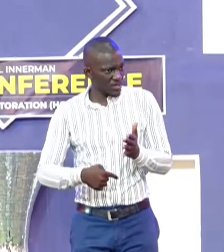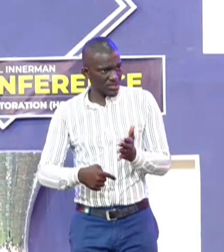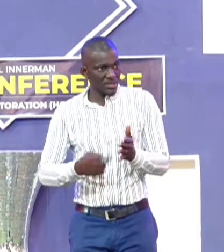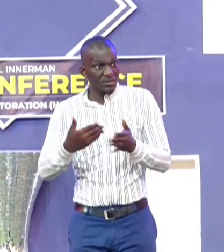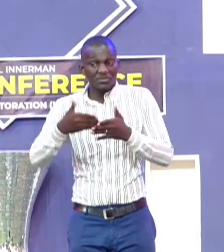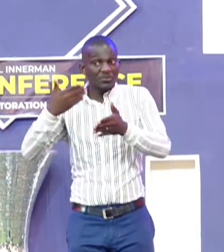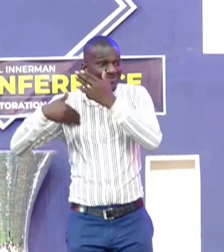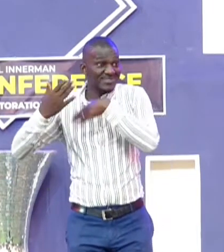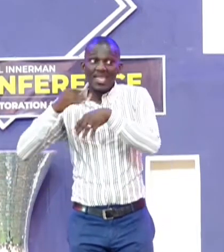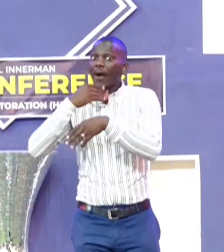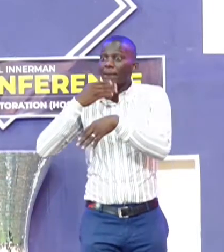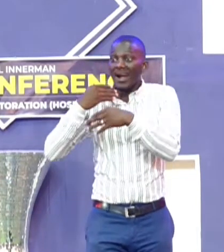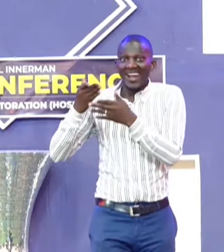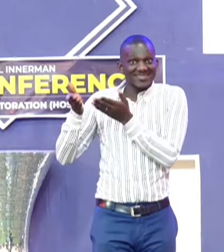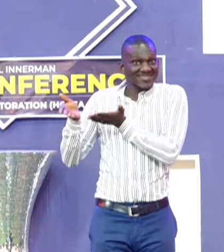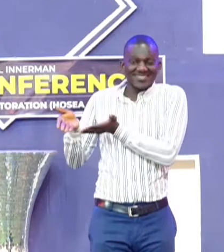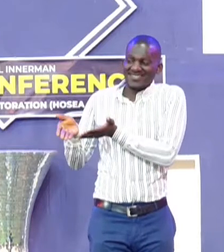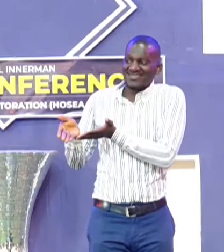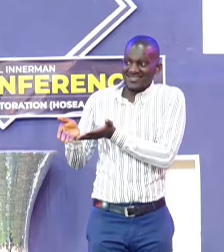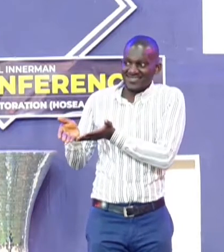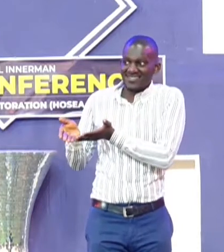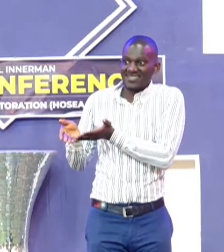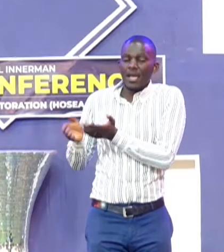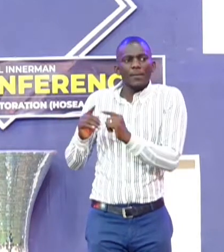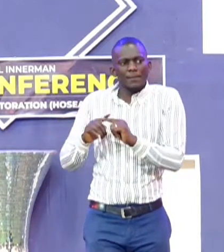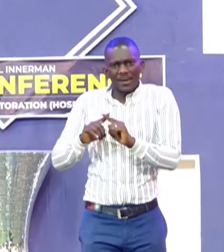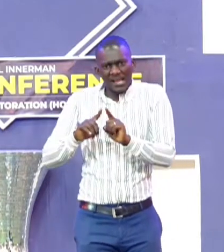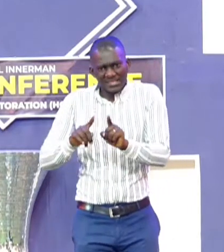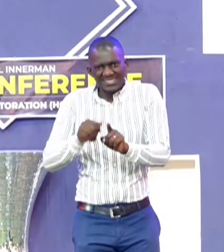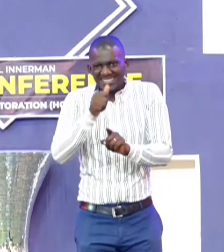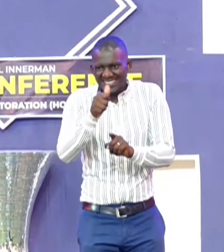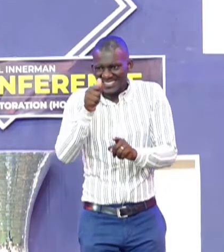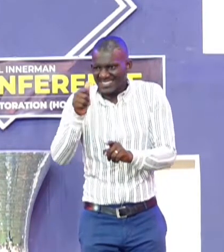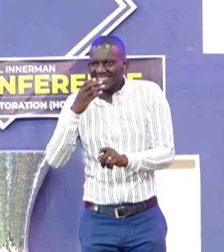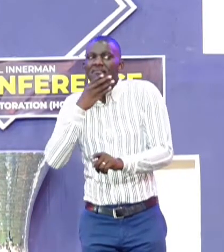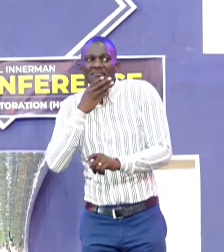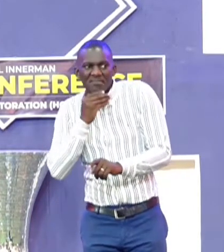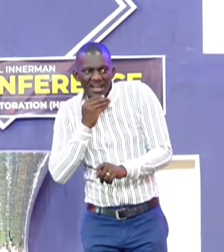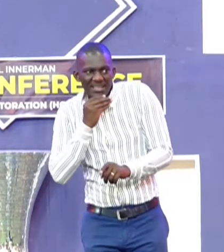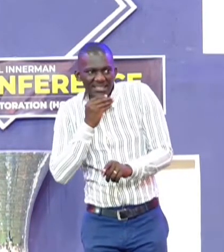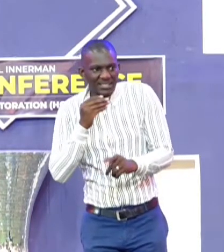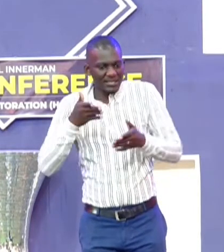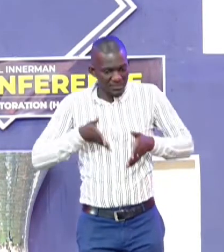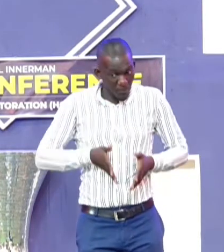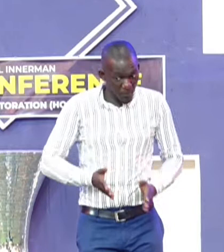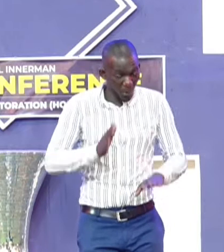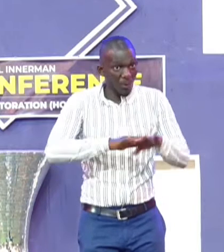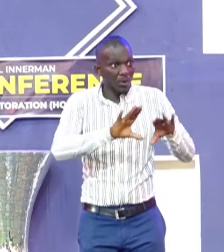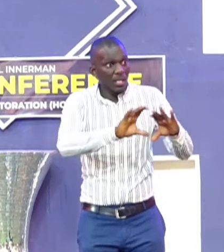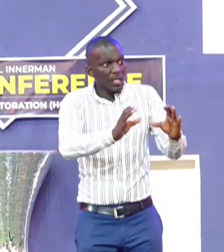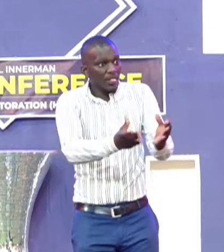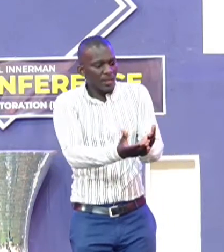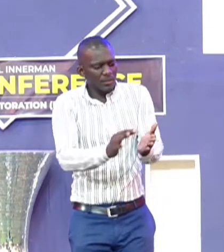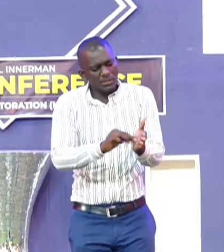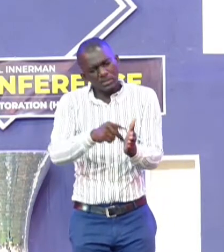baberawo dda. It means men have existed. Naye buli musajja azalibwa kati. But every man being born right now, eba